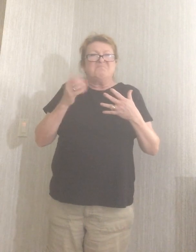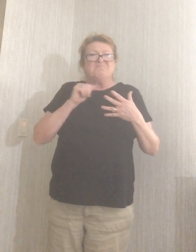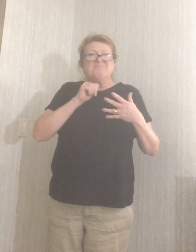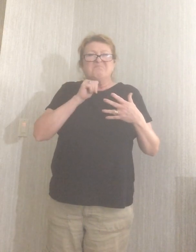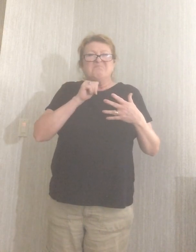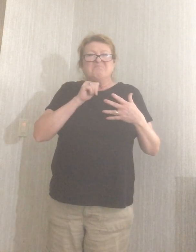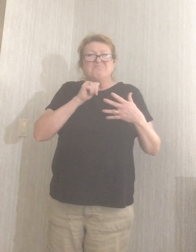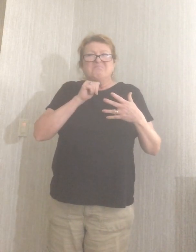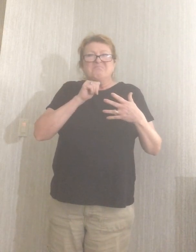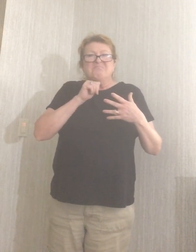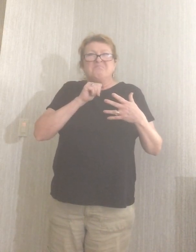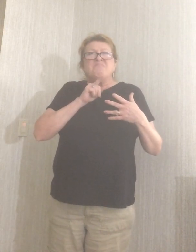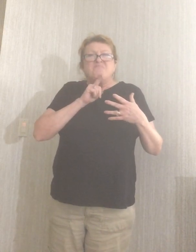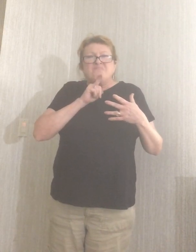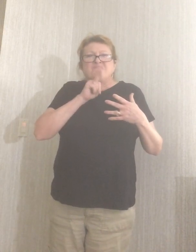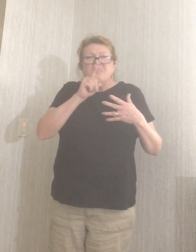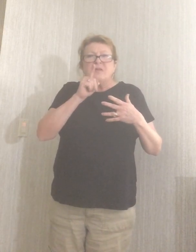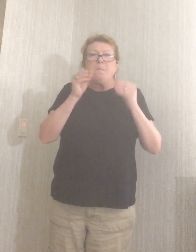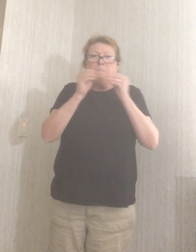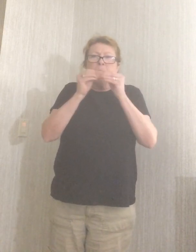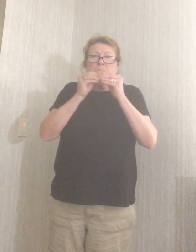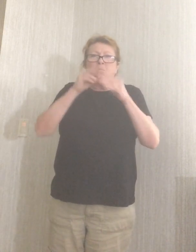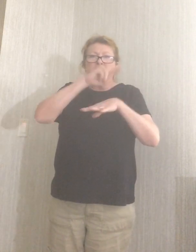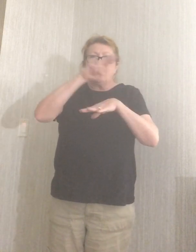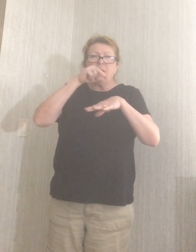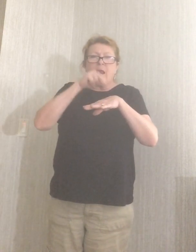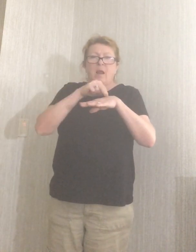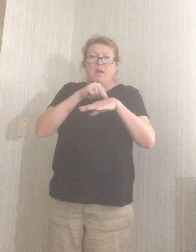retains a great deal of its natural look.